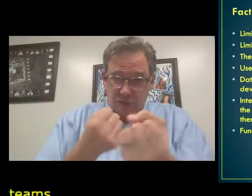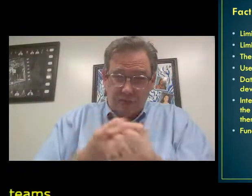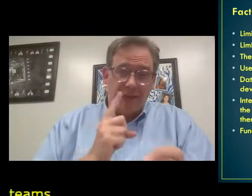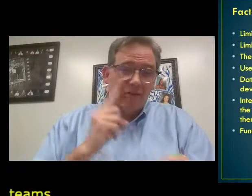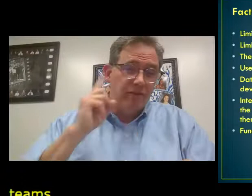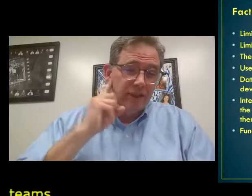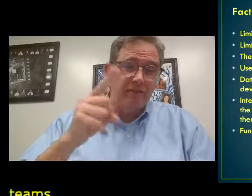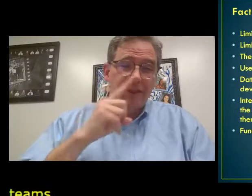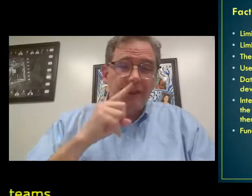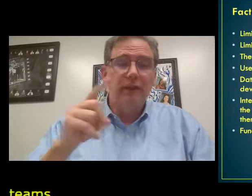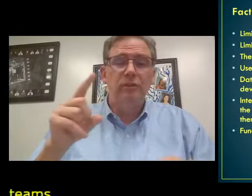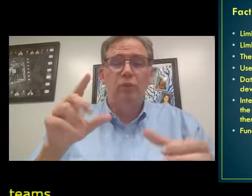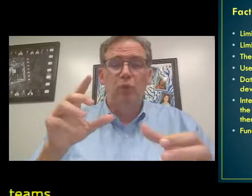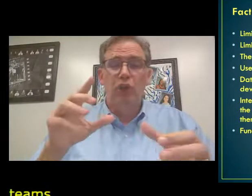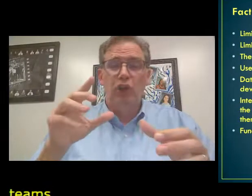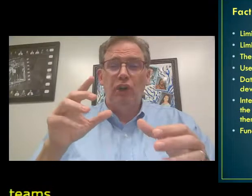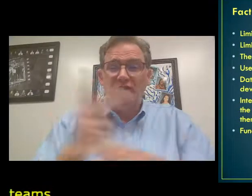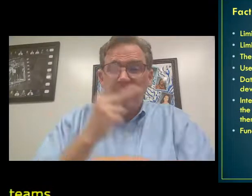Many